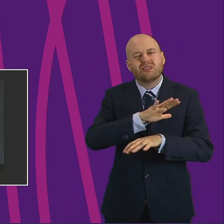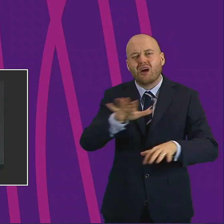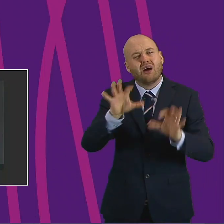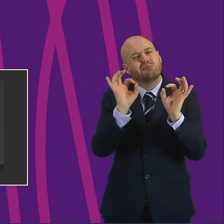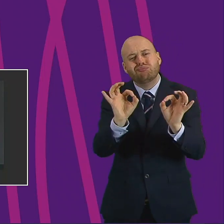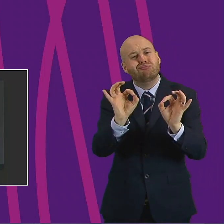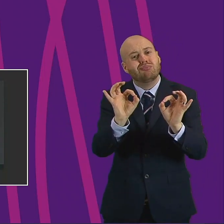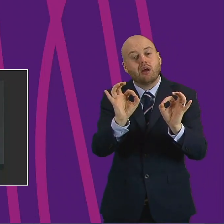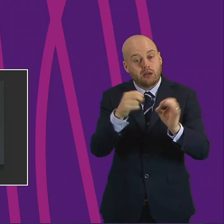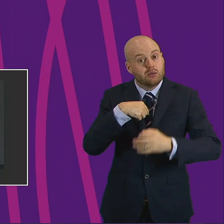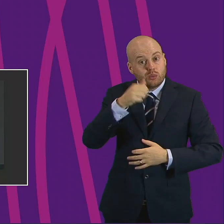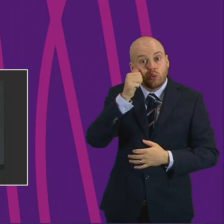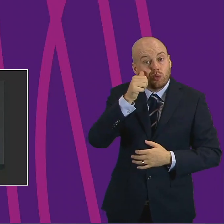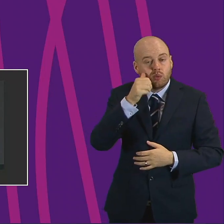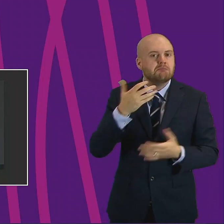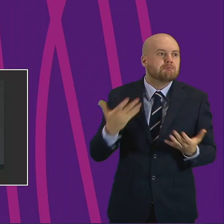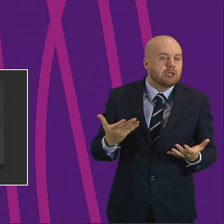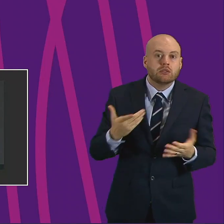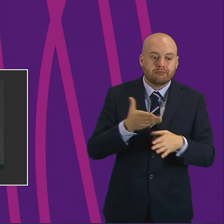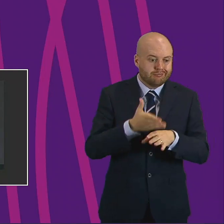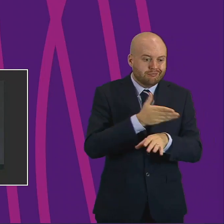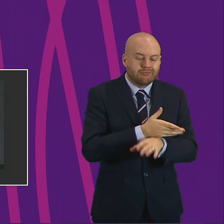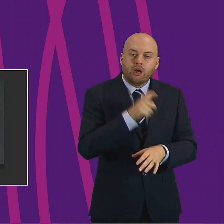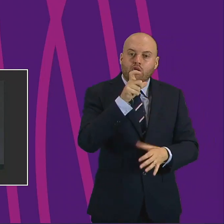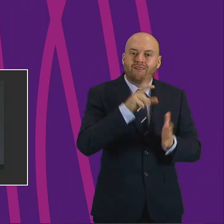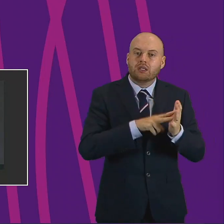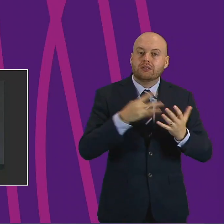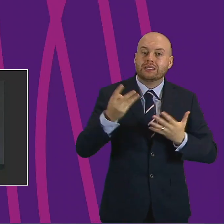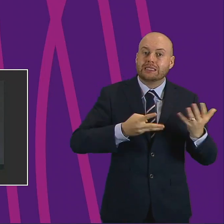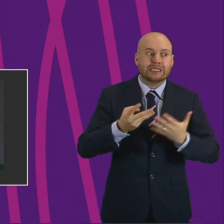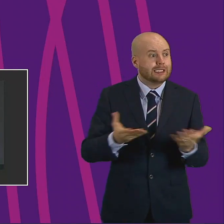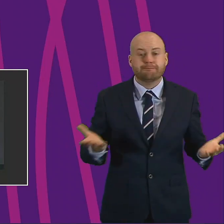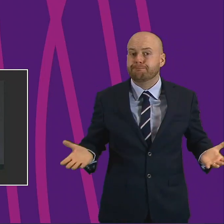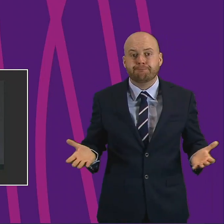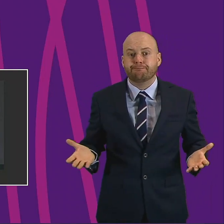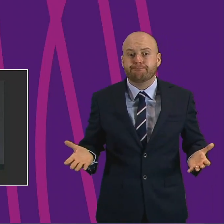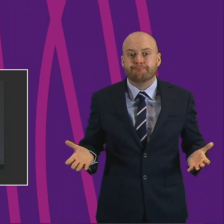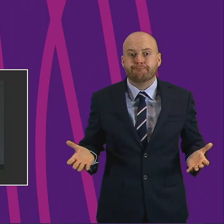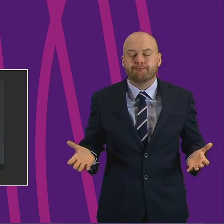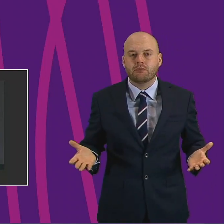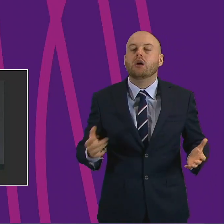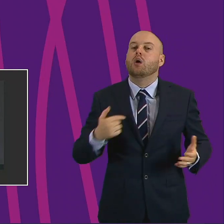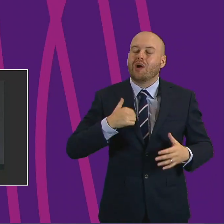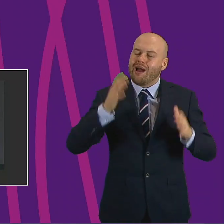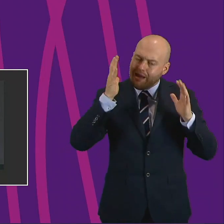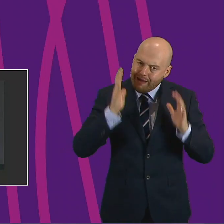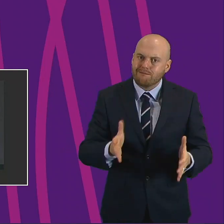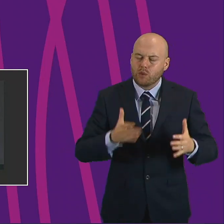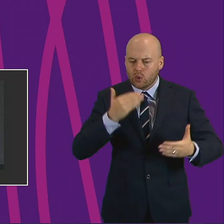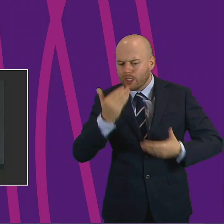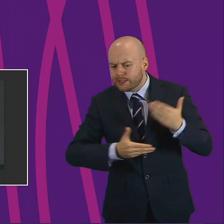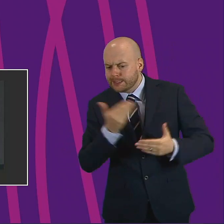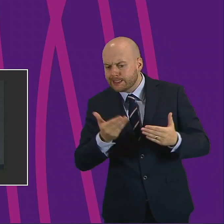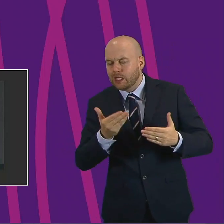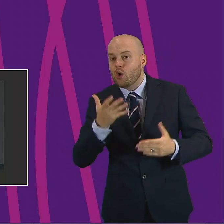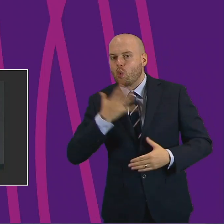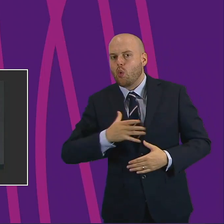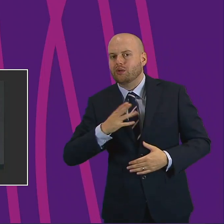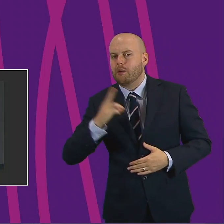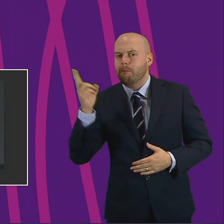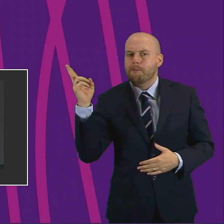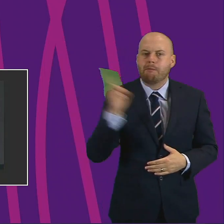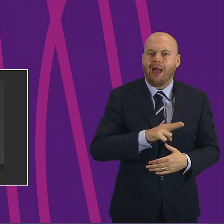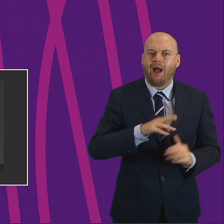place before COVID. And we have to resume full-time education as early as we possibly can do. But I have to deal